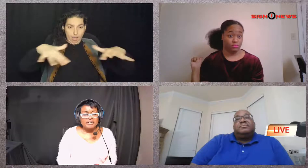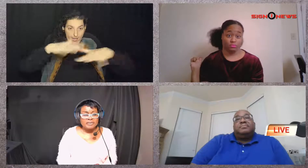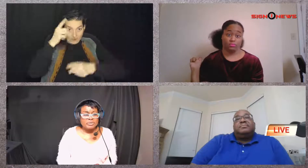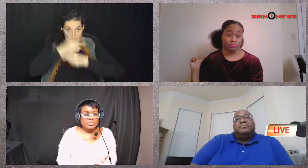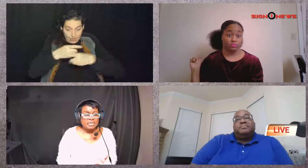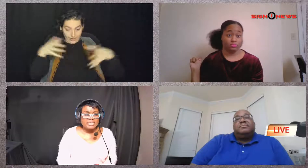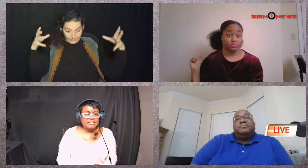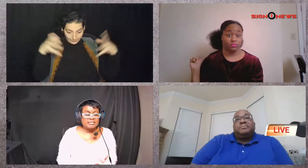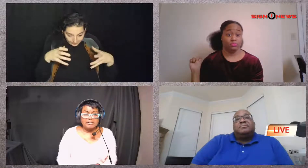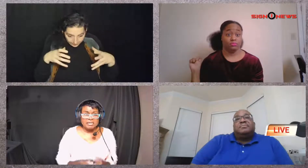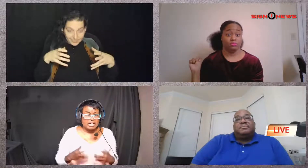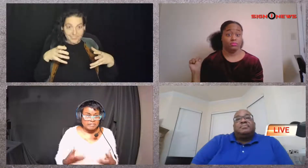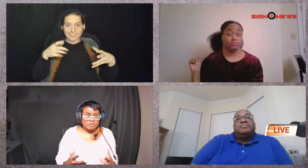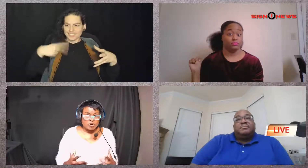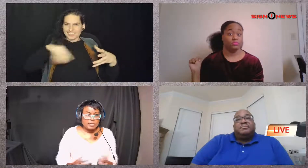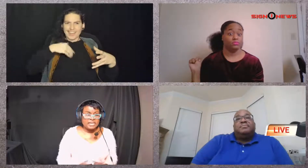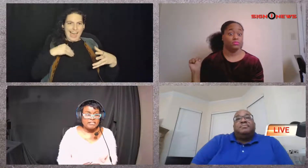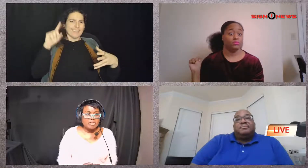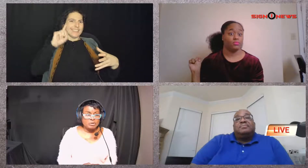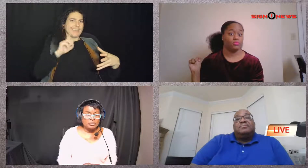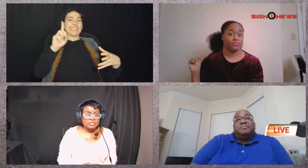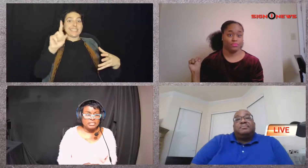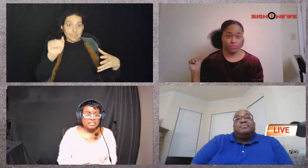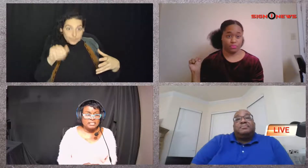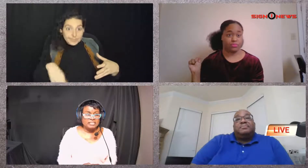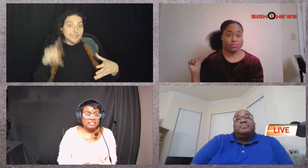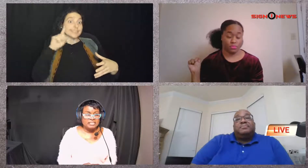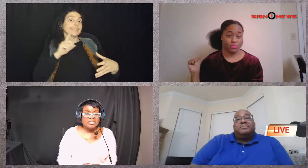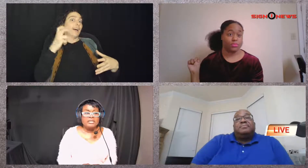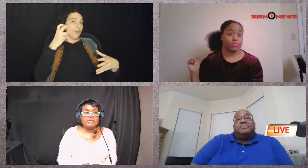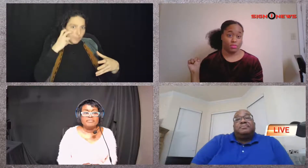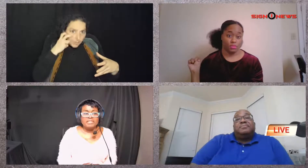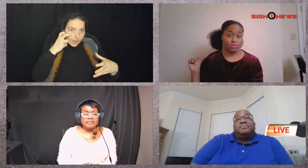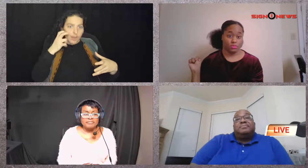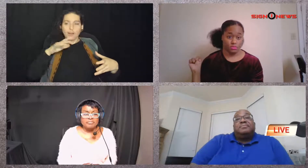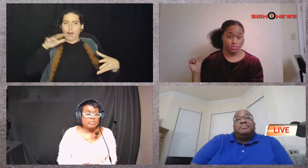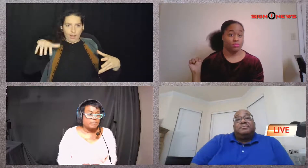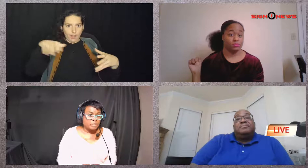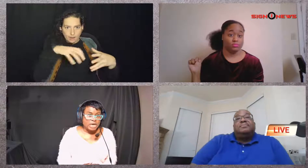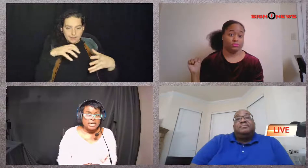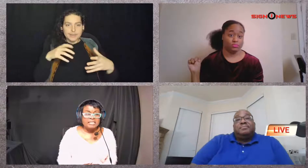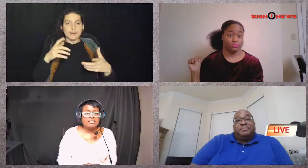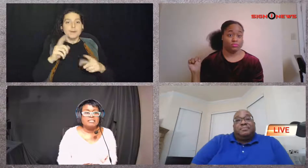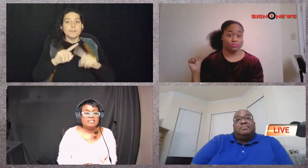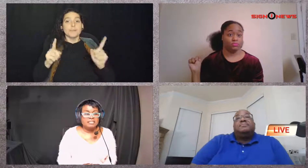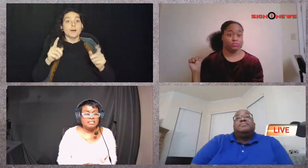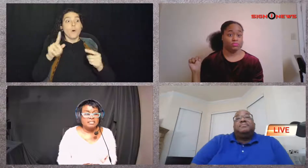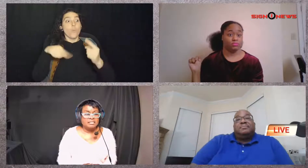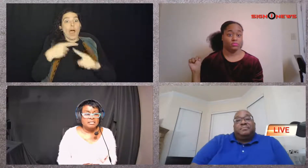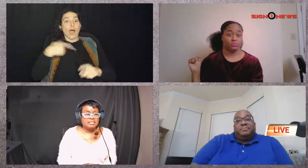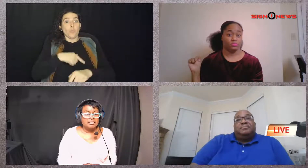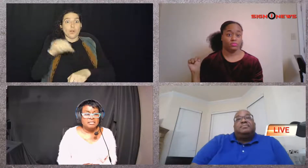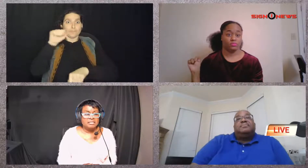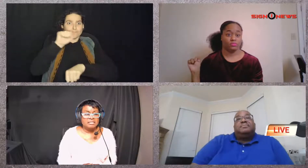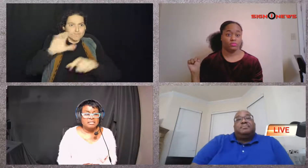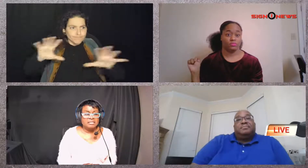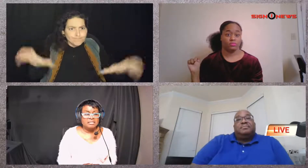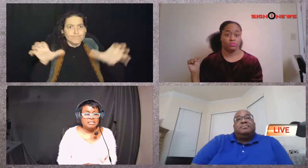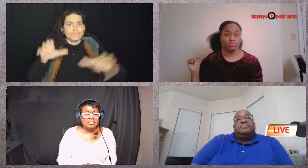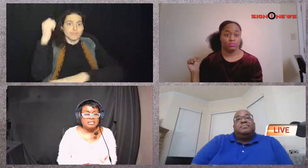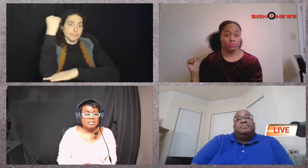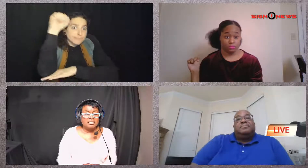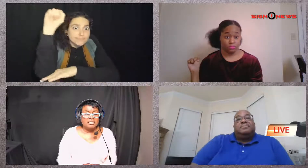so the deaf community has a lot of involvement in the culture. You have deaf blind,